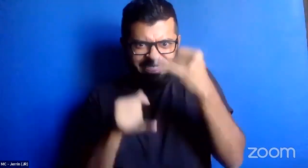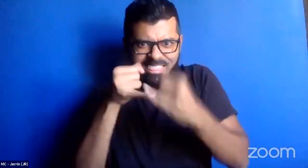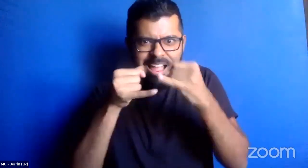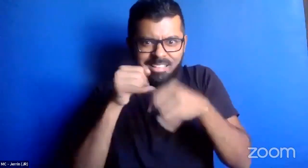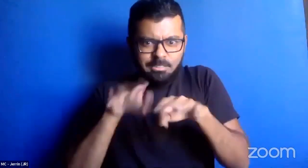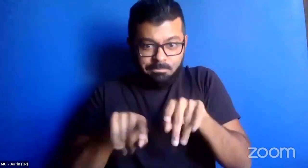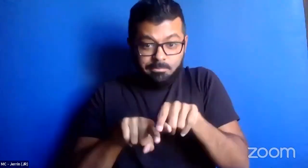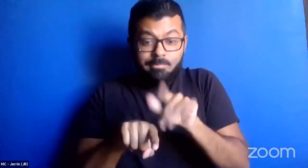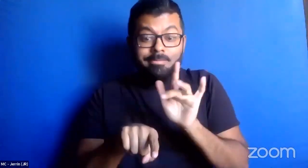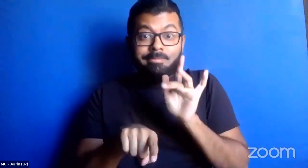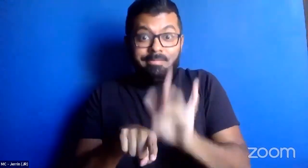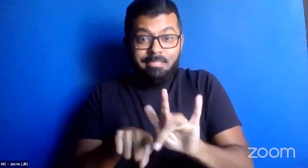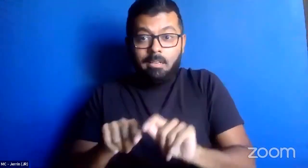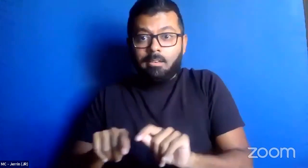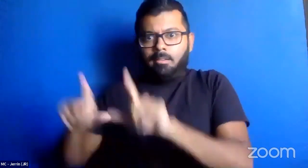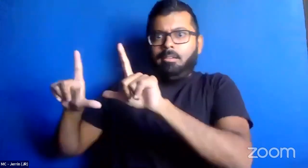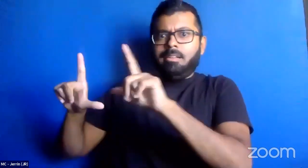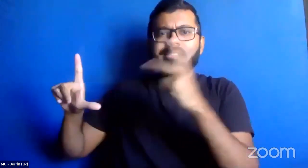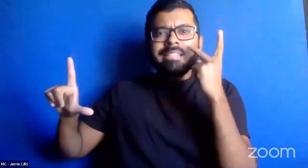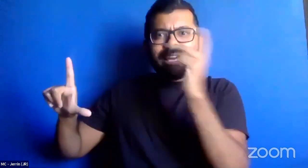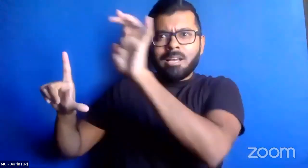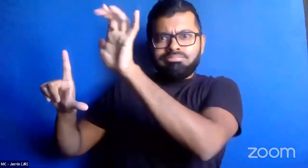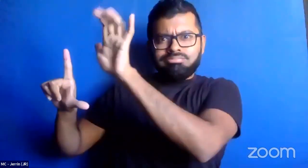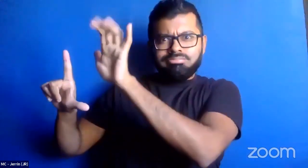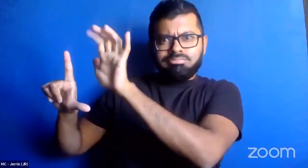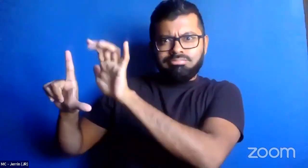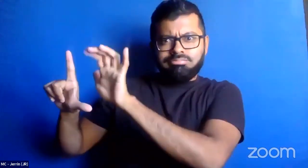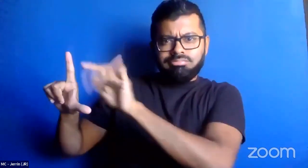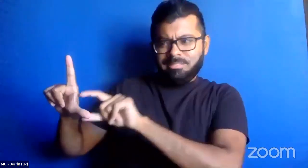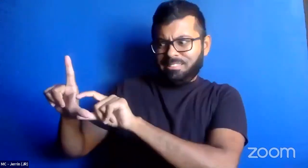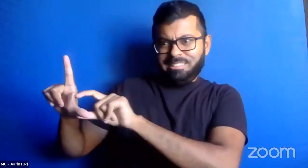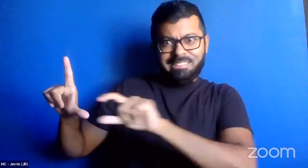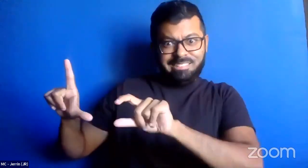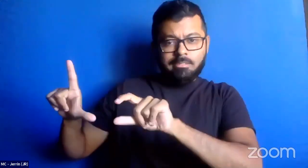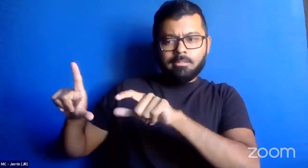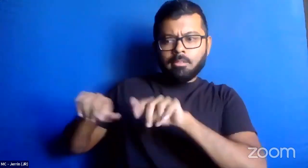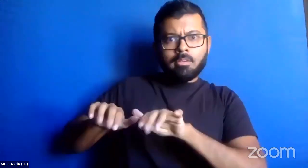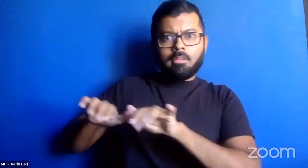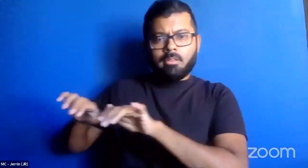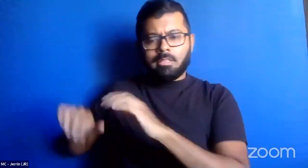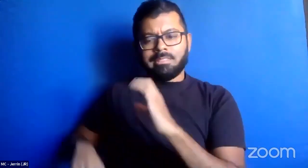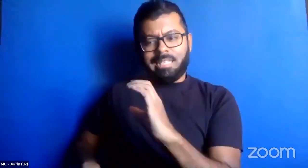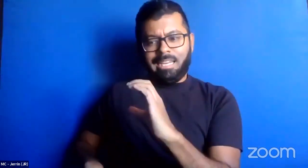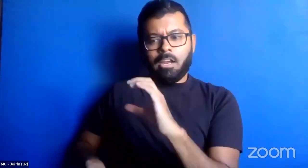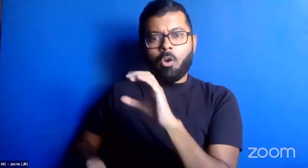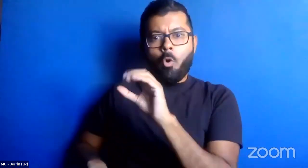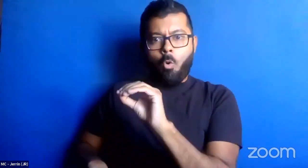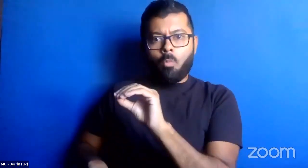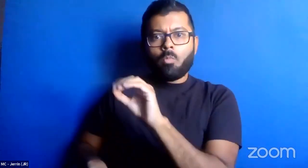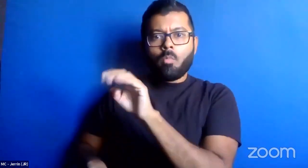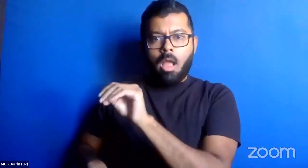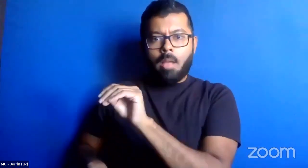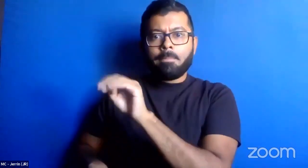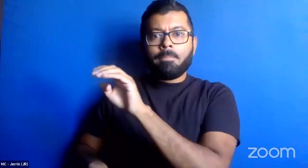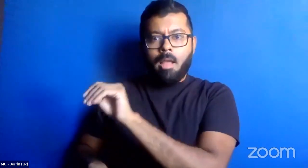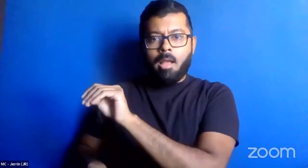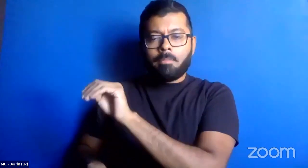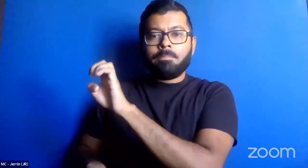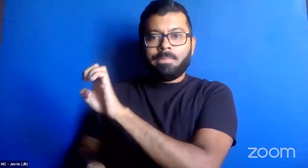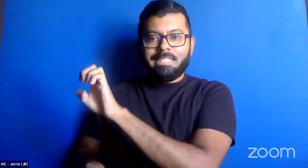just about center, you will see the word chat. If you select that, you will see a